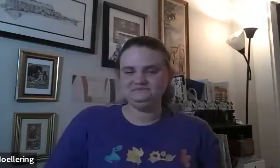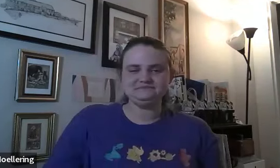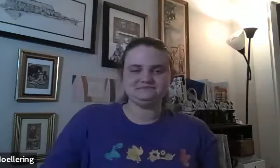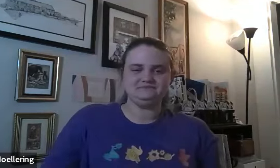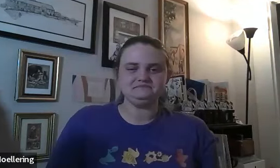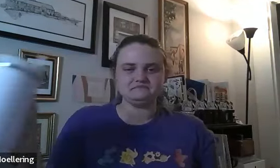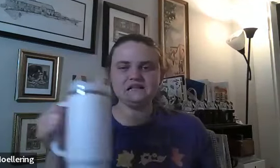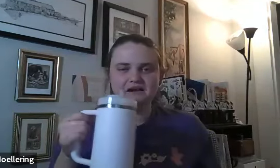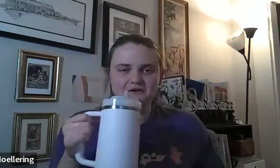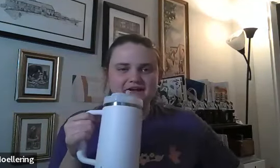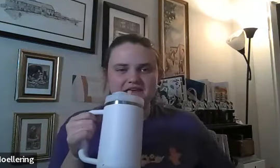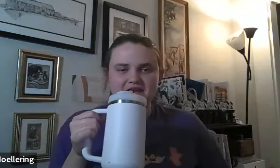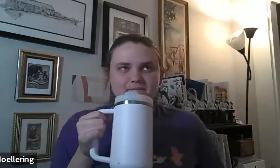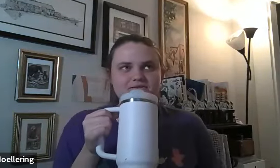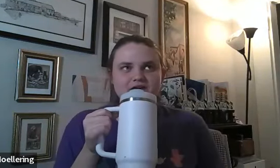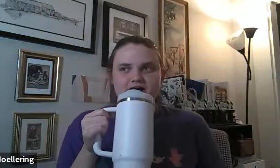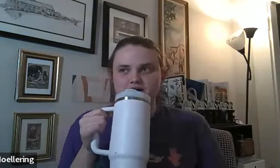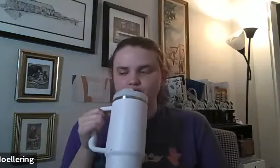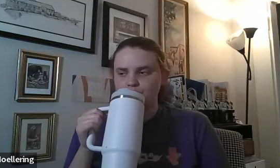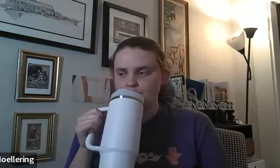Mm-hmm. All right. And then number 5.